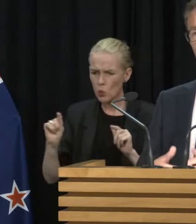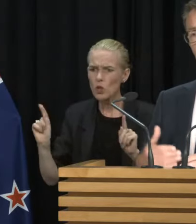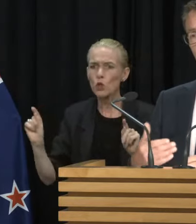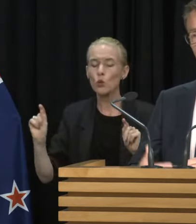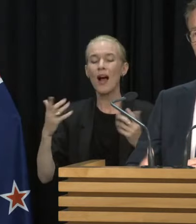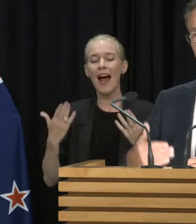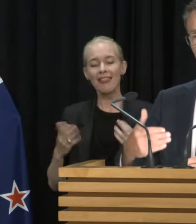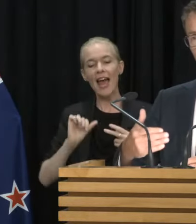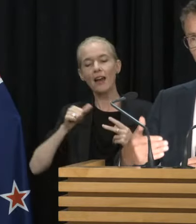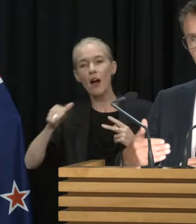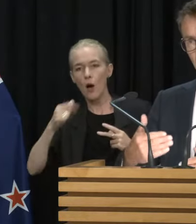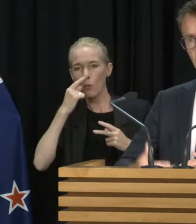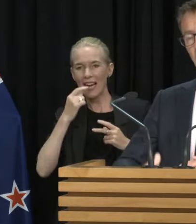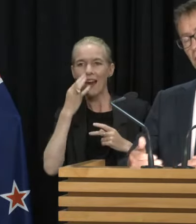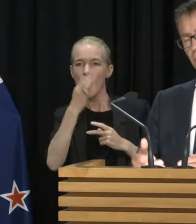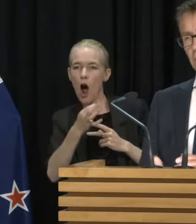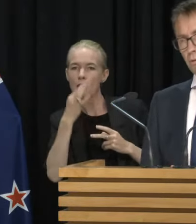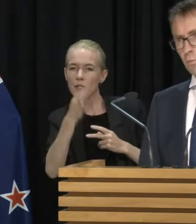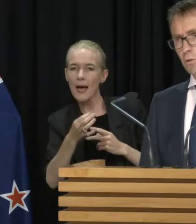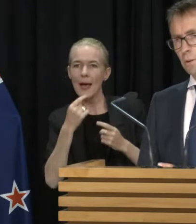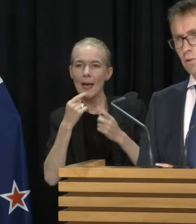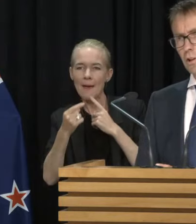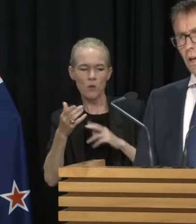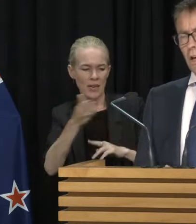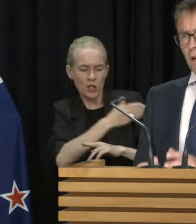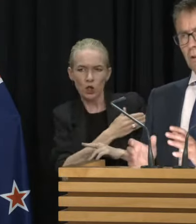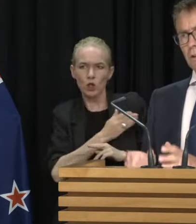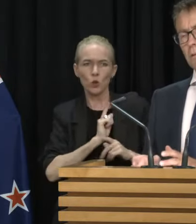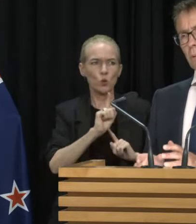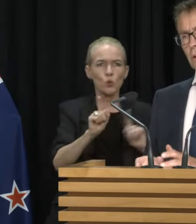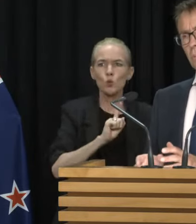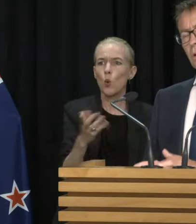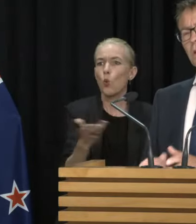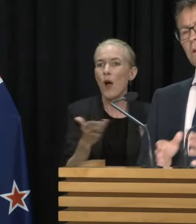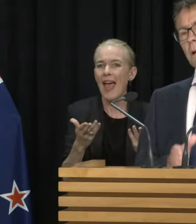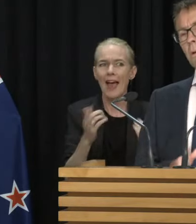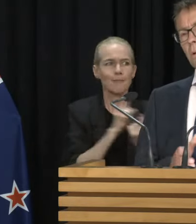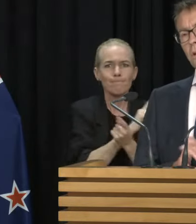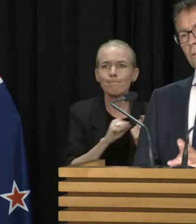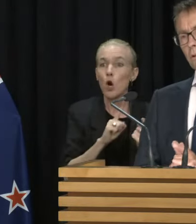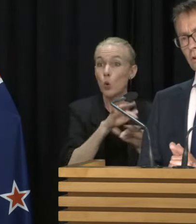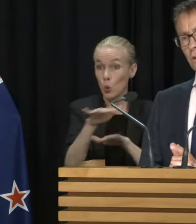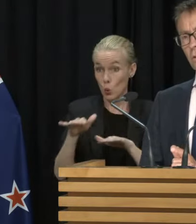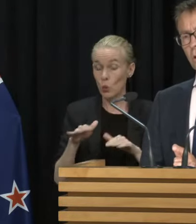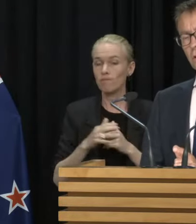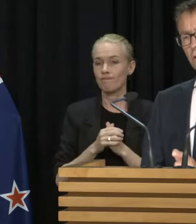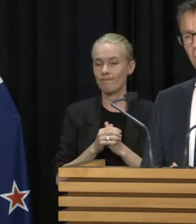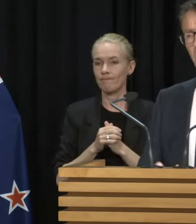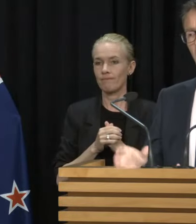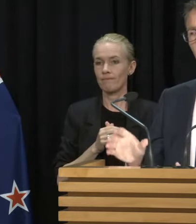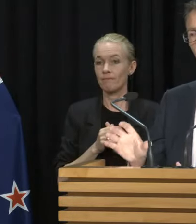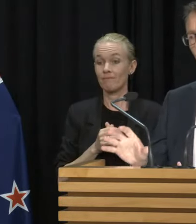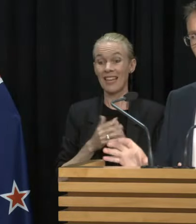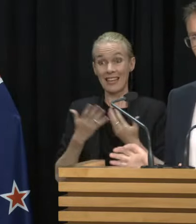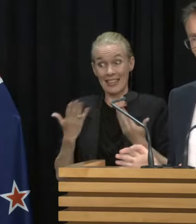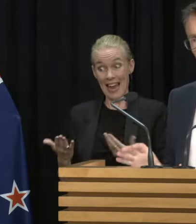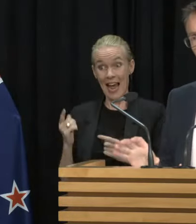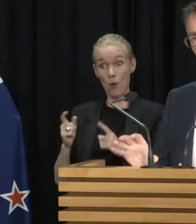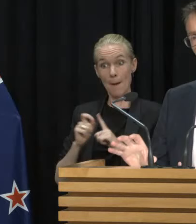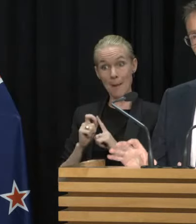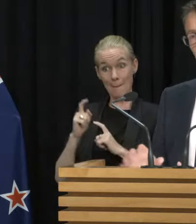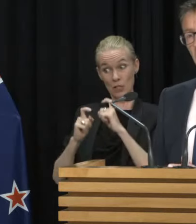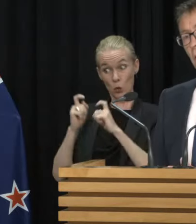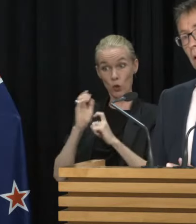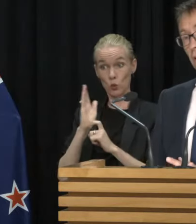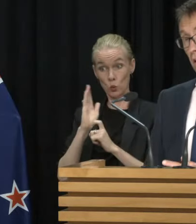that then go into the details of people's movements. But the point here about what we're doing with the school is, while that